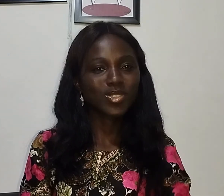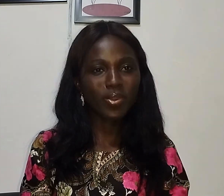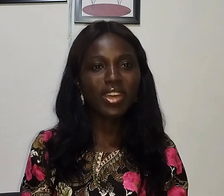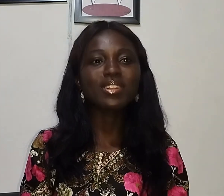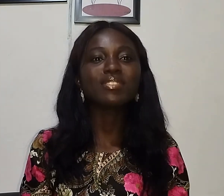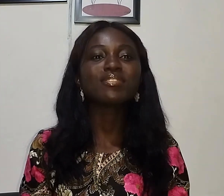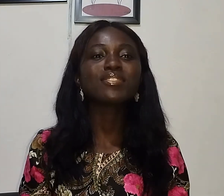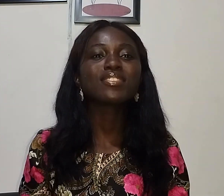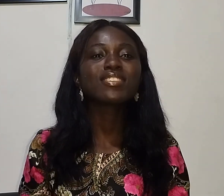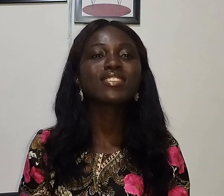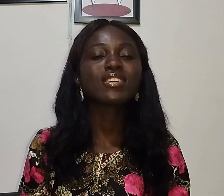12,